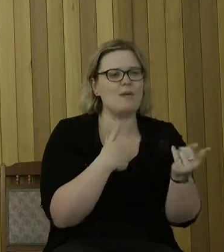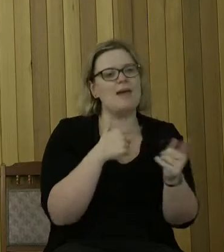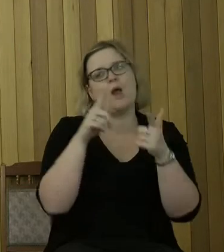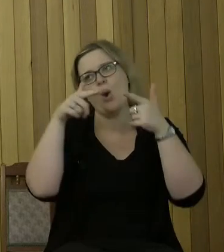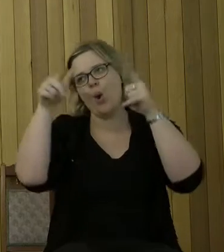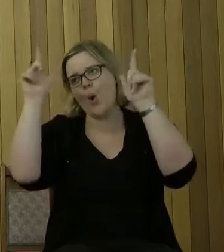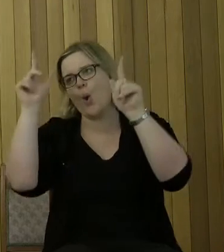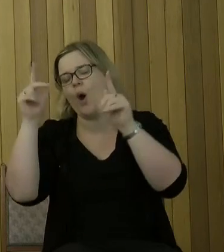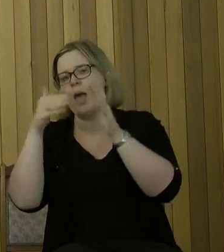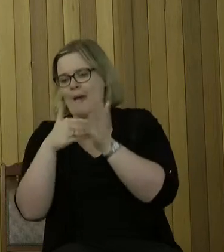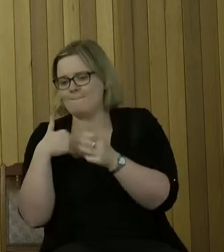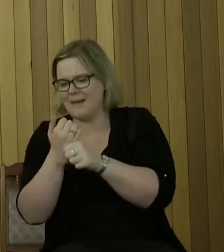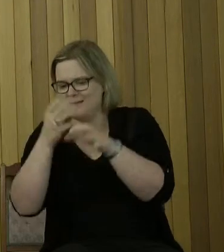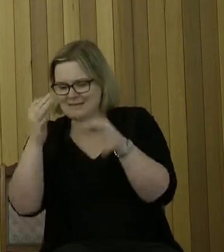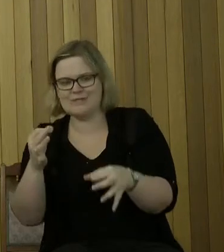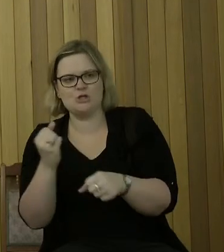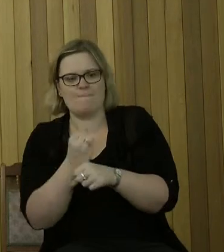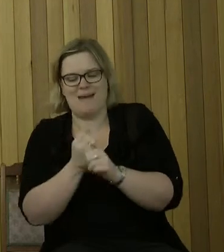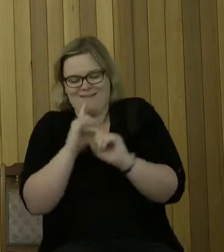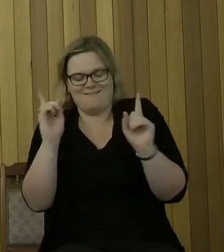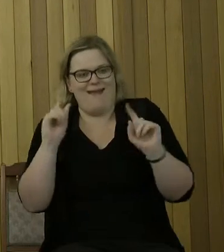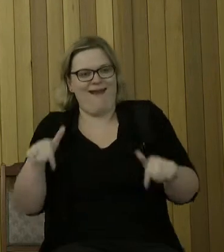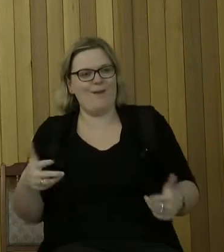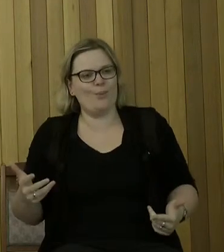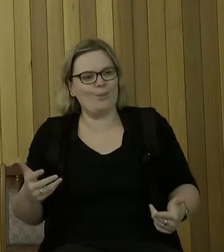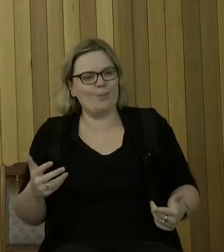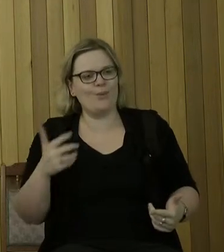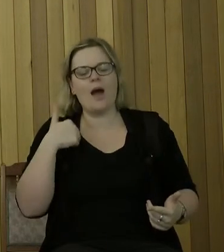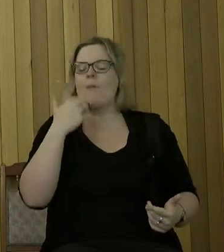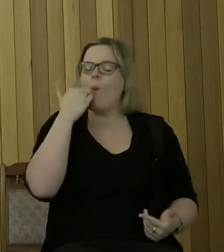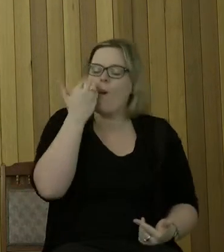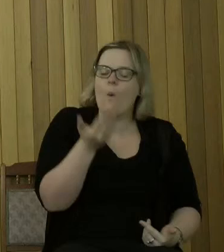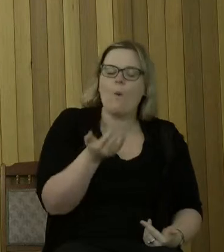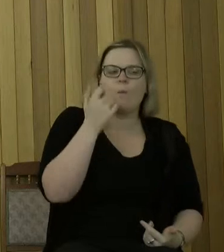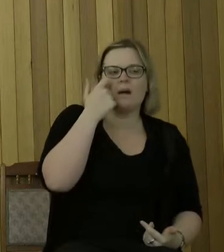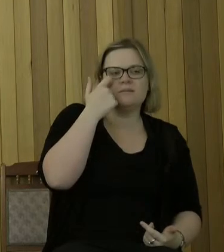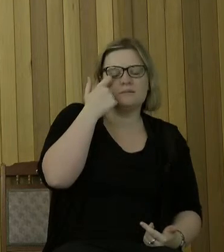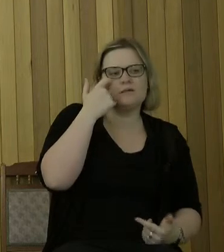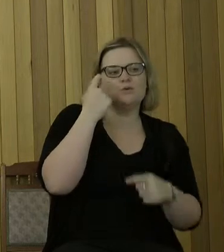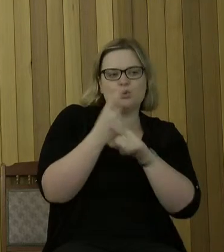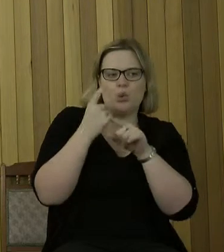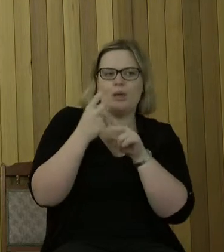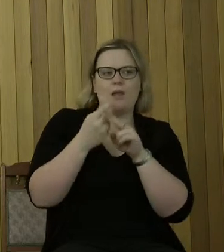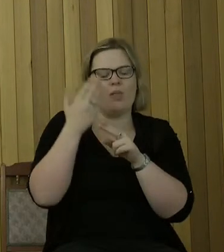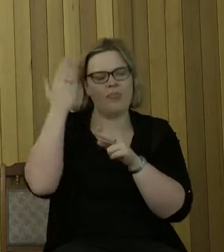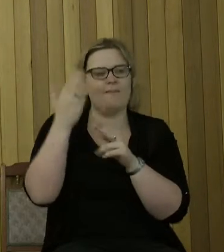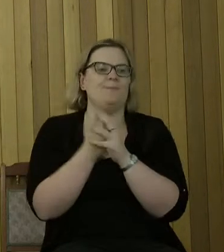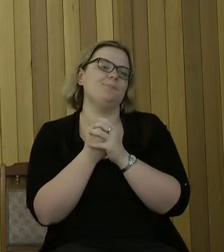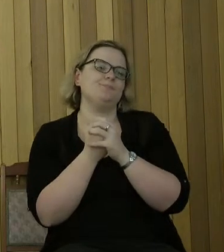with the decision I'm making right now. And I'm constantly talking with Him and to Him.